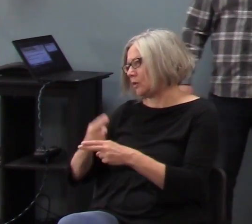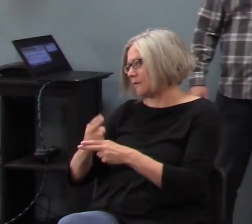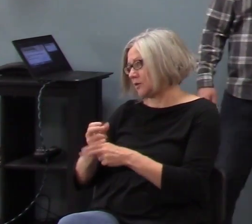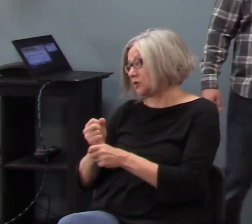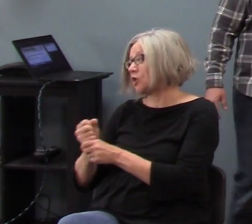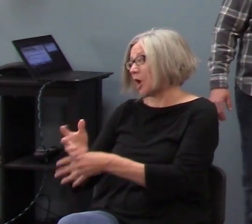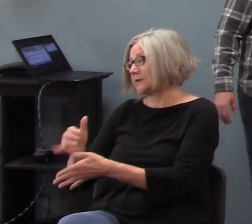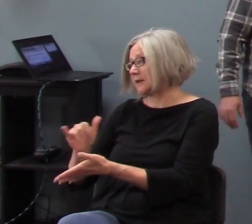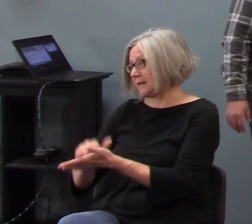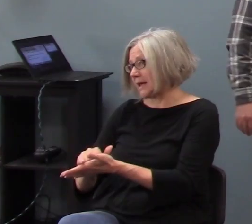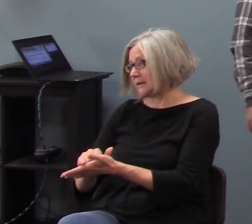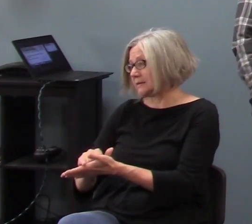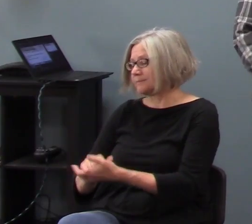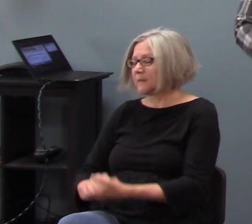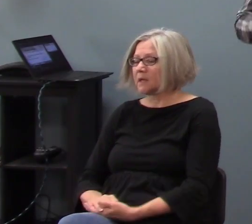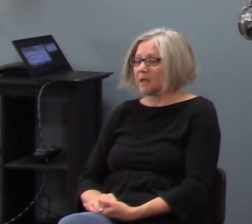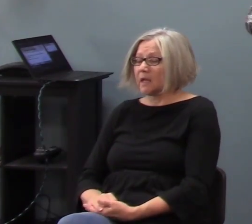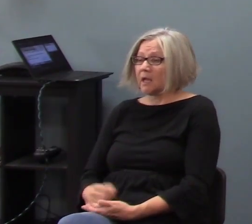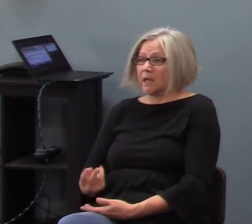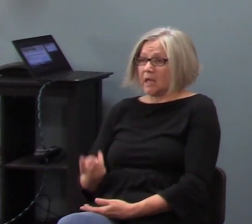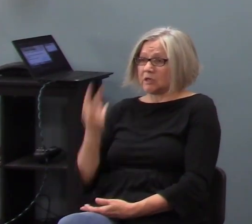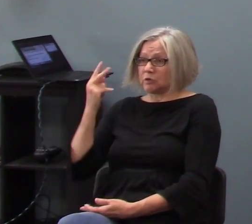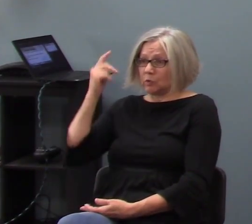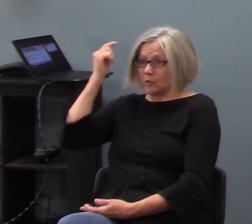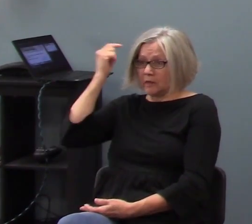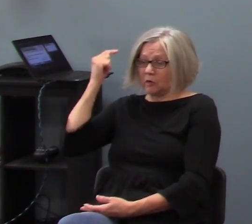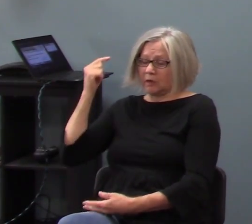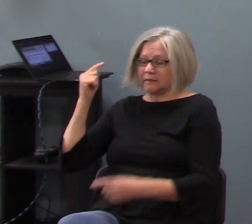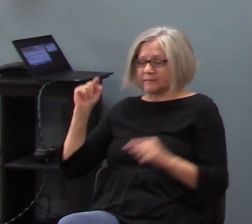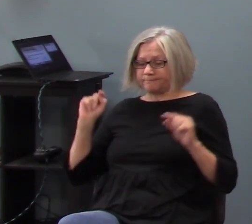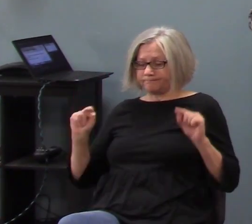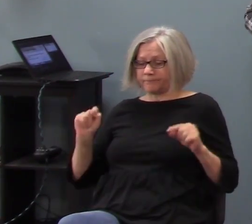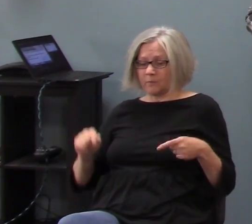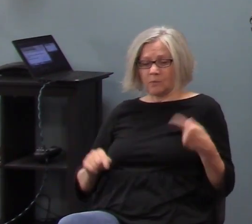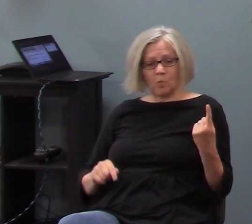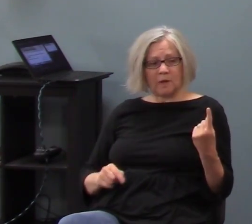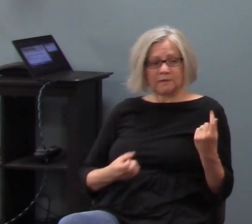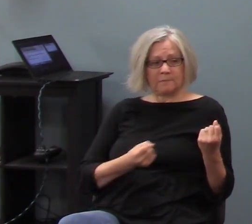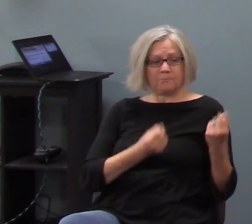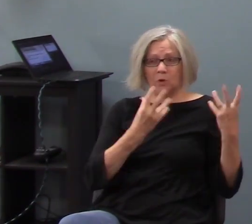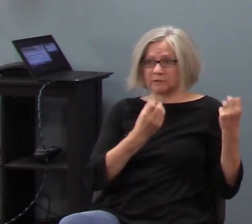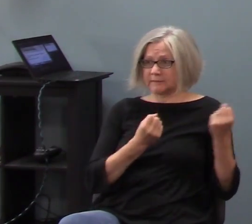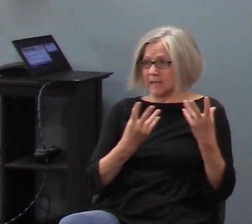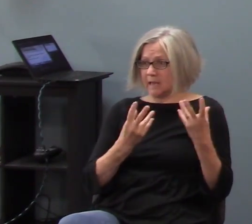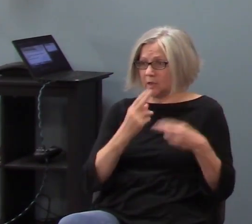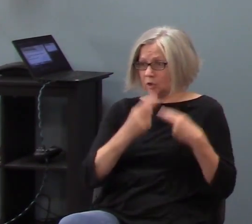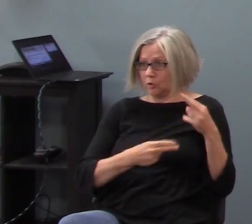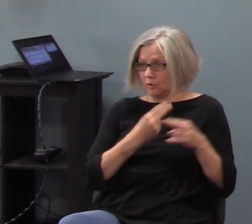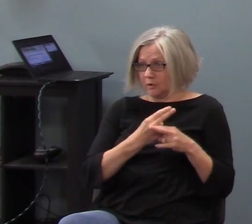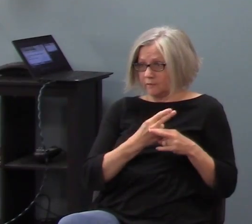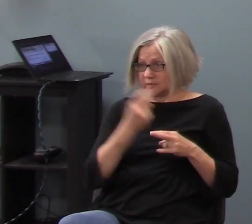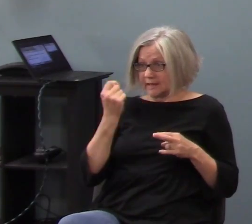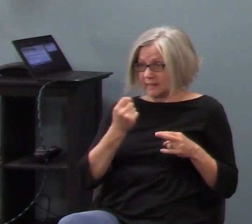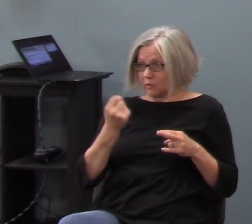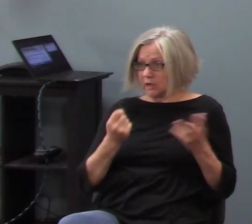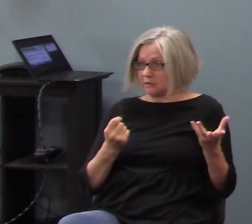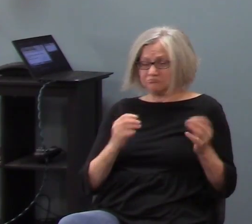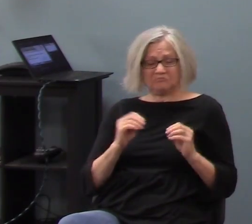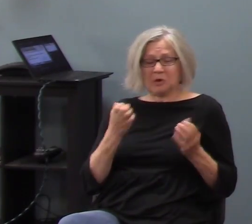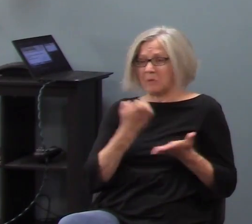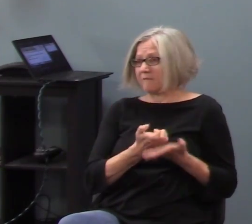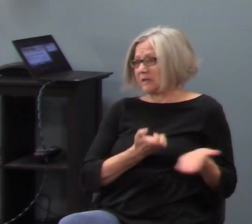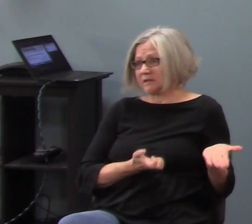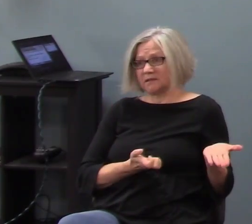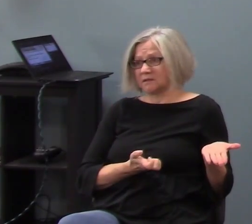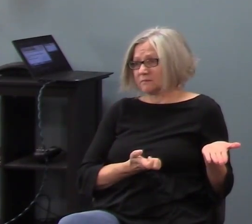it. Again, there are 2 competing theories for that. One is the multi-universe theory, which is absolutely no evidence for